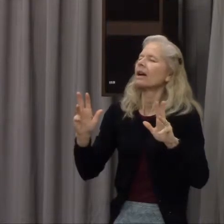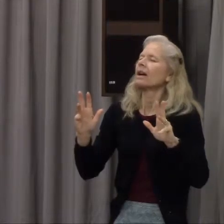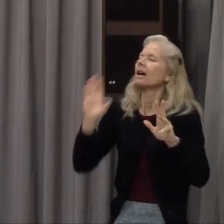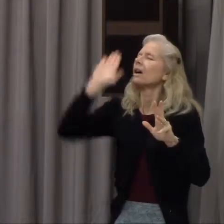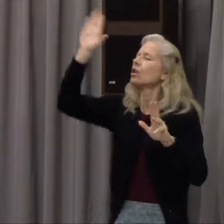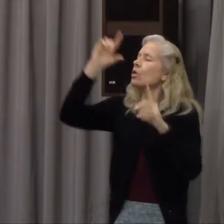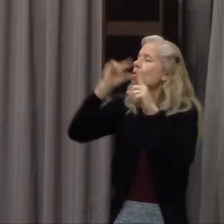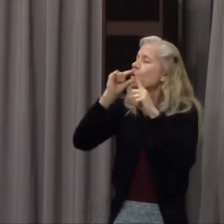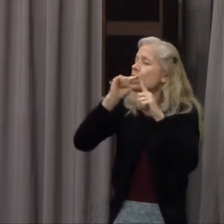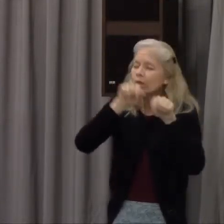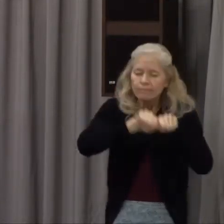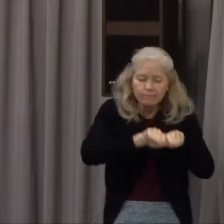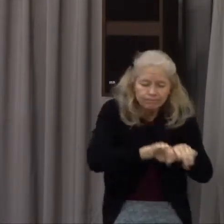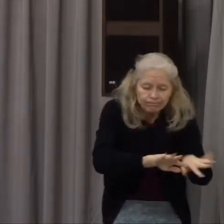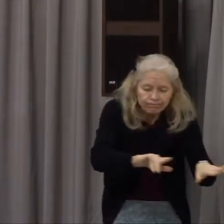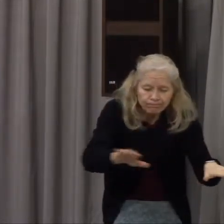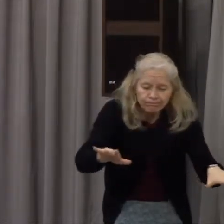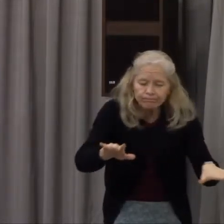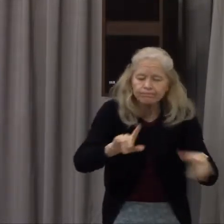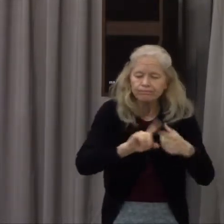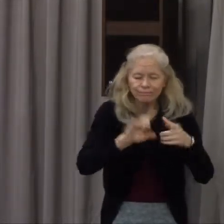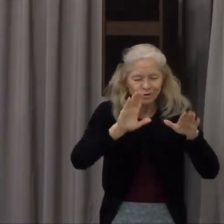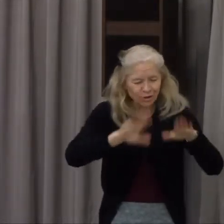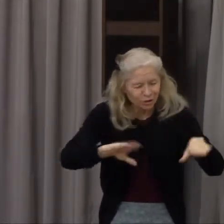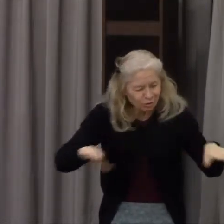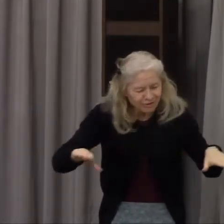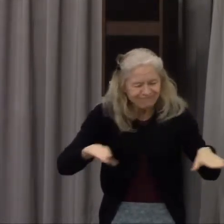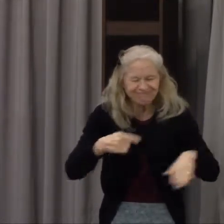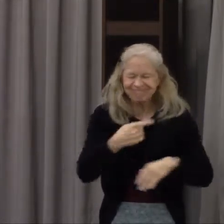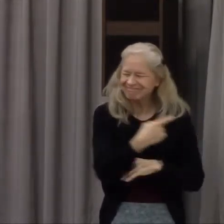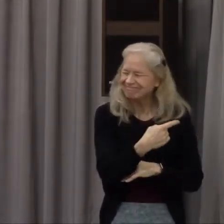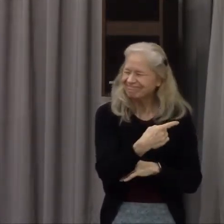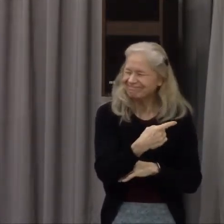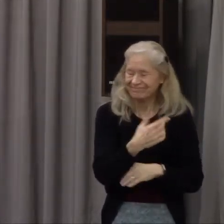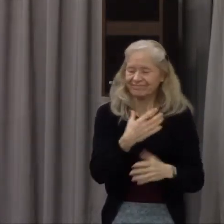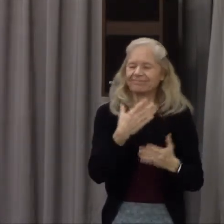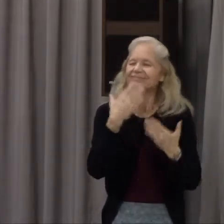thank you. We praise you. We pray that now that this portion of the service as well will be pleasing